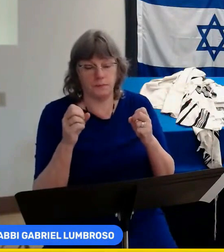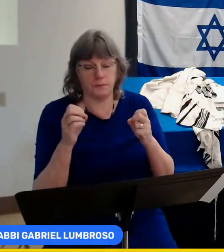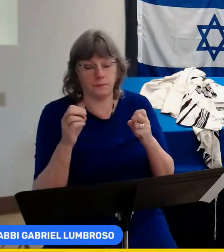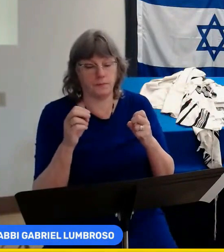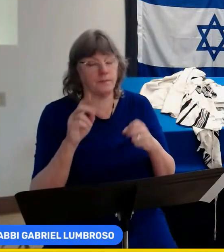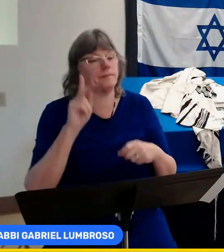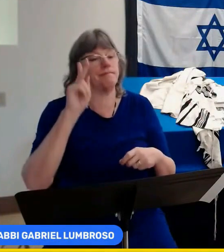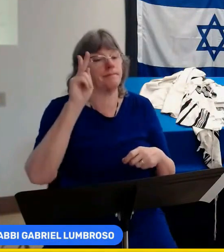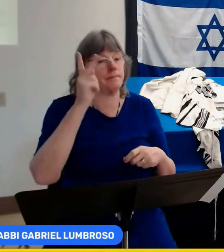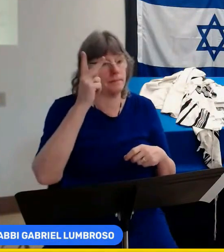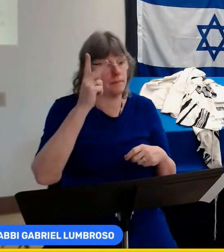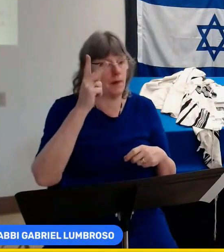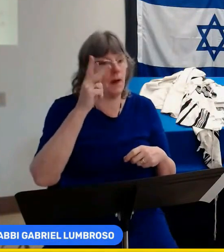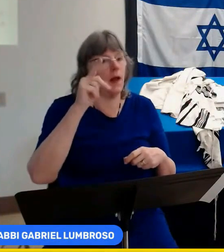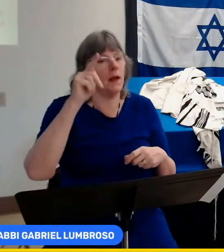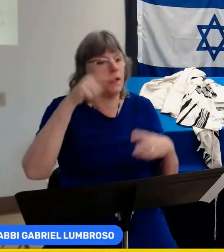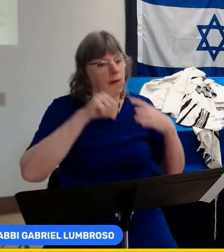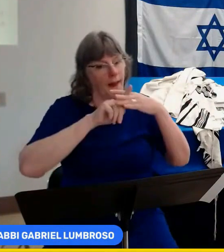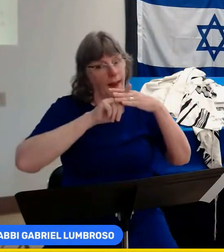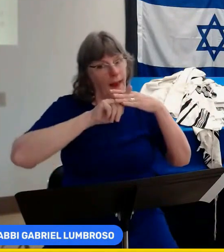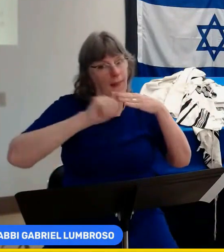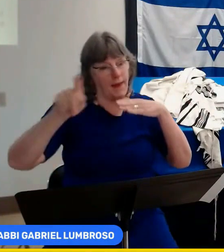The second one was leaving Egypt.